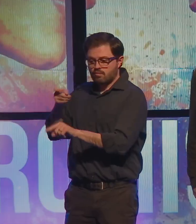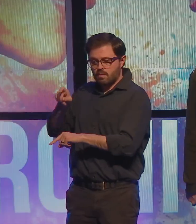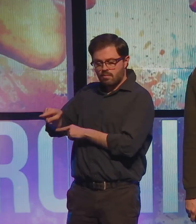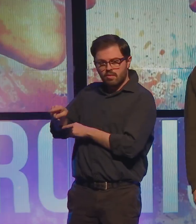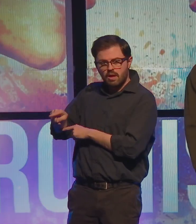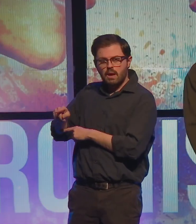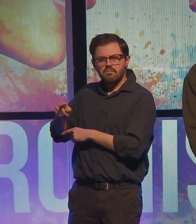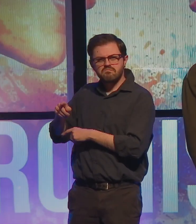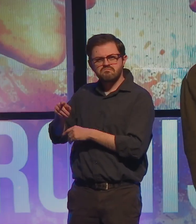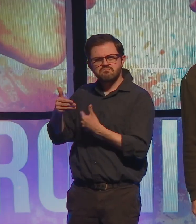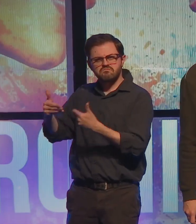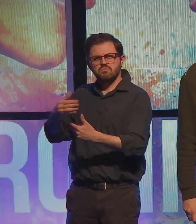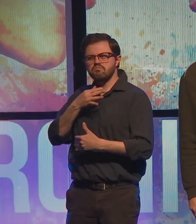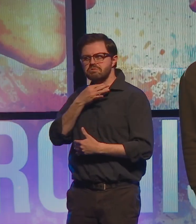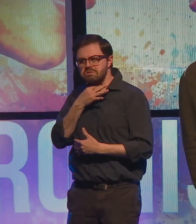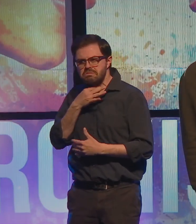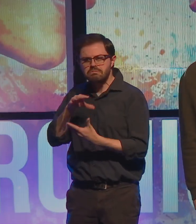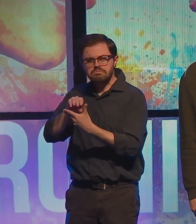of curiosity.